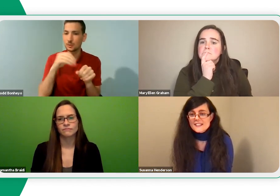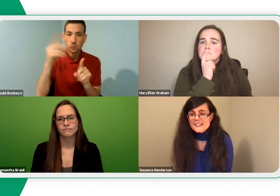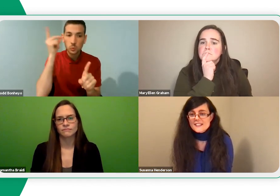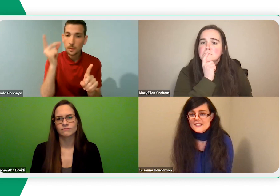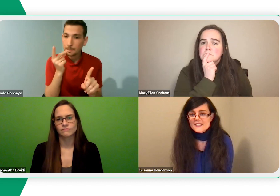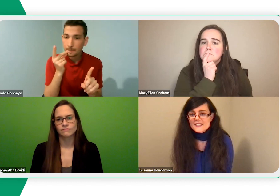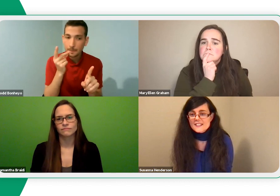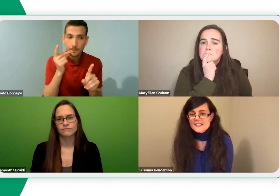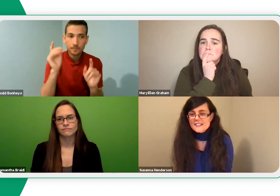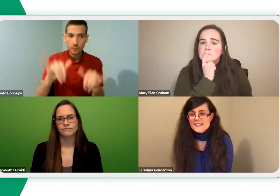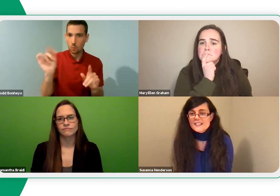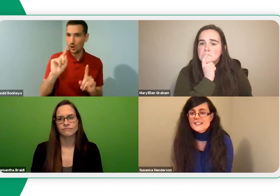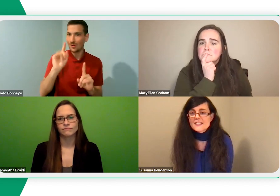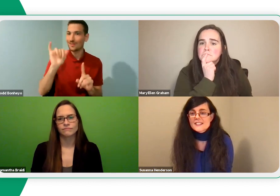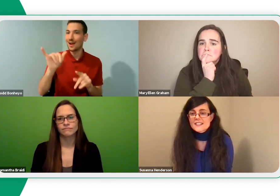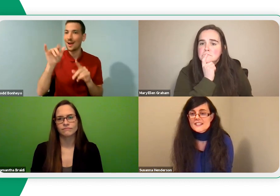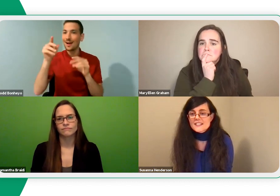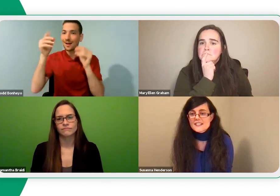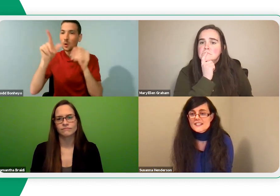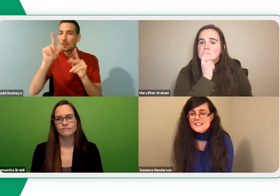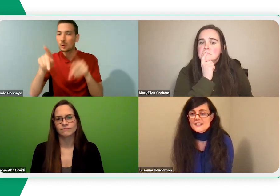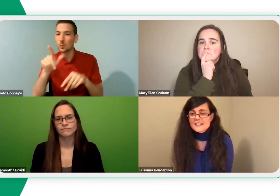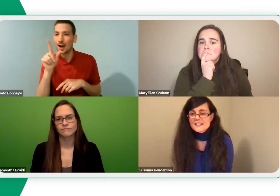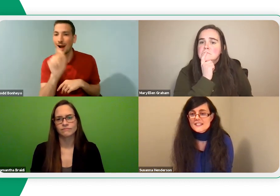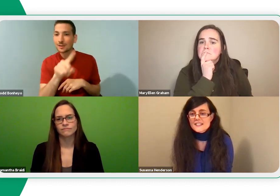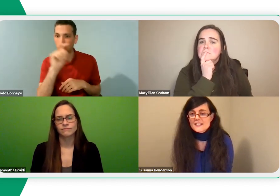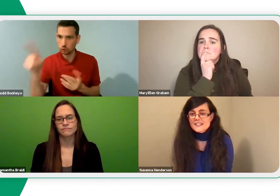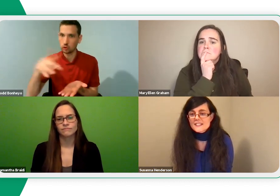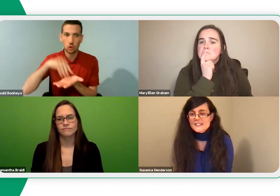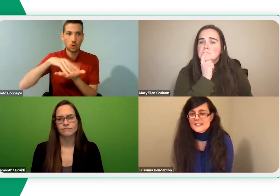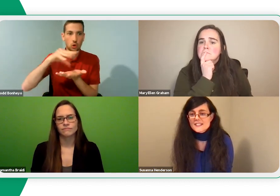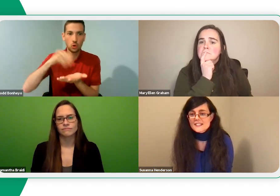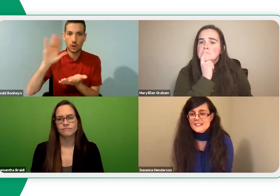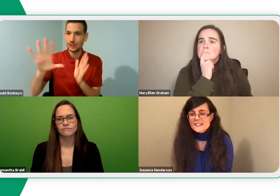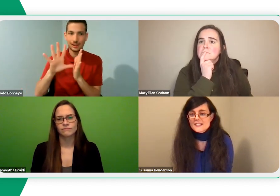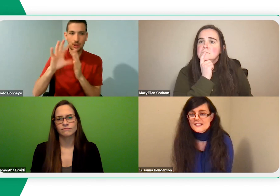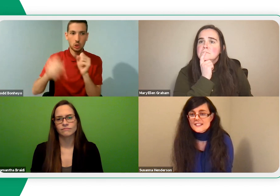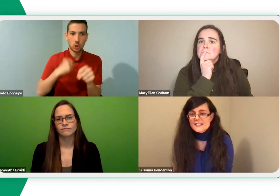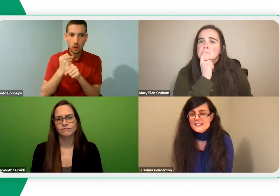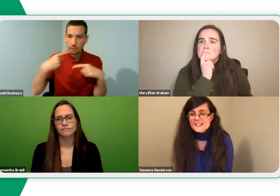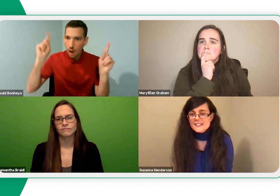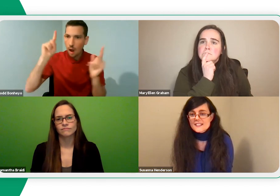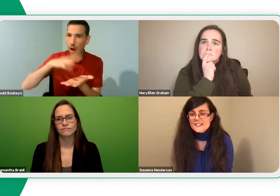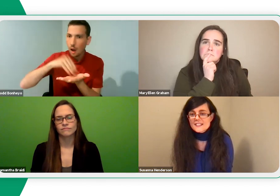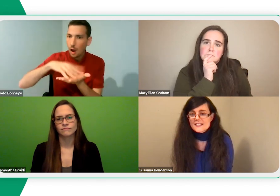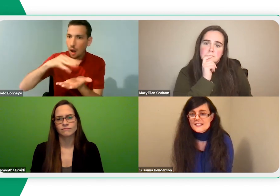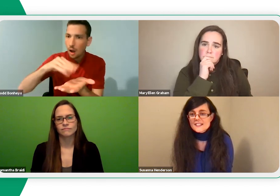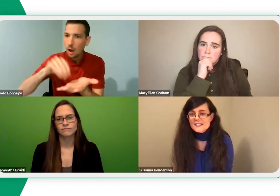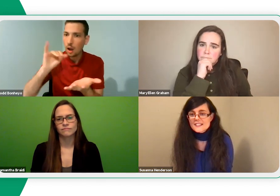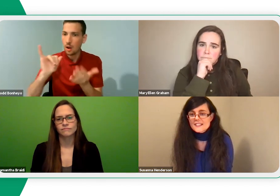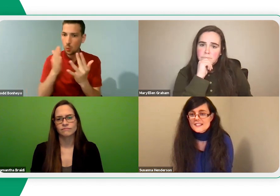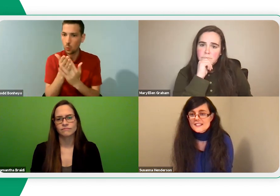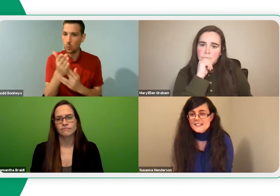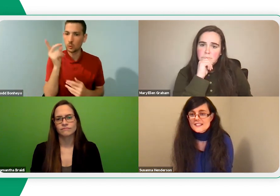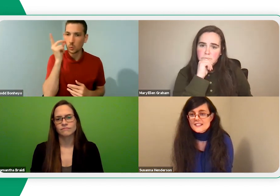Some of these students have independent living skills because they're living in a dorm. And who's the person that they're going to be learning from their